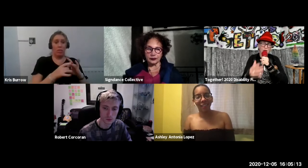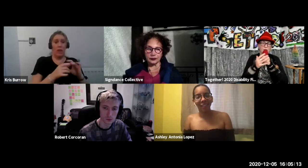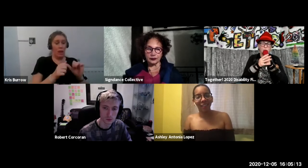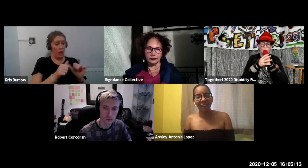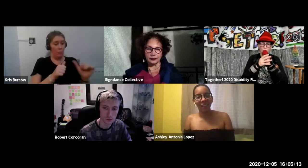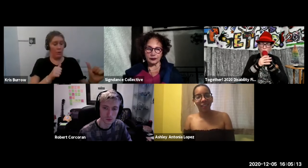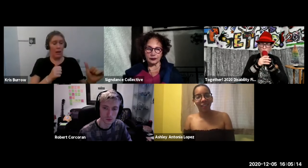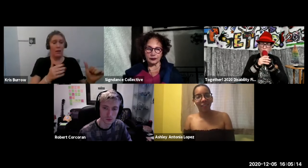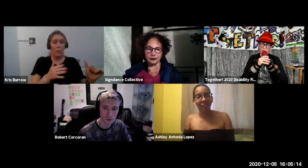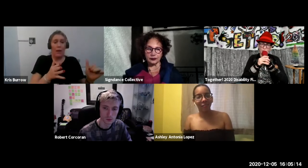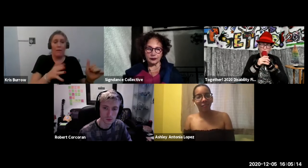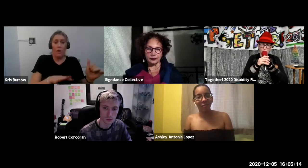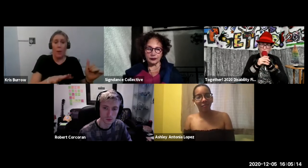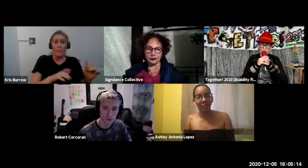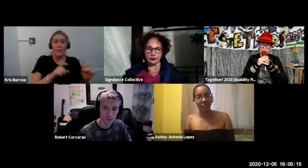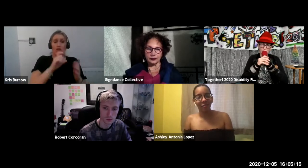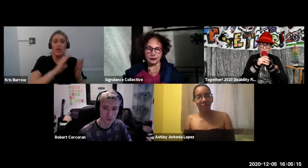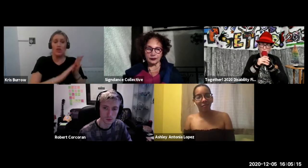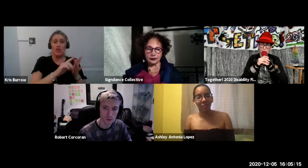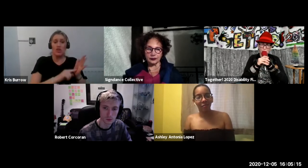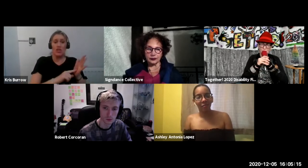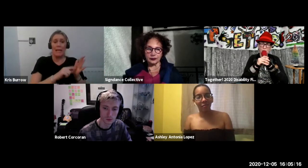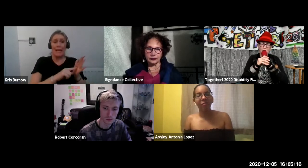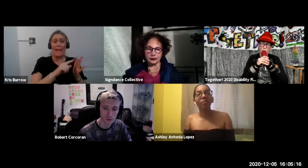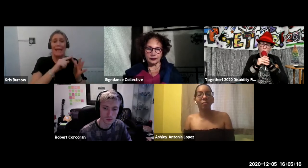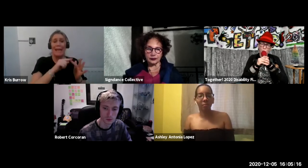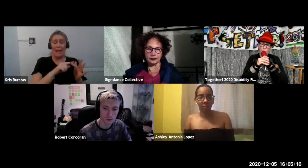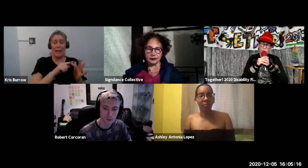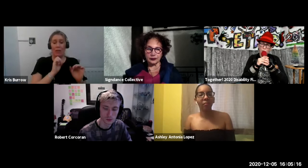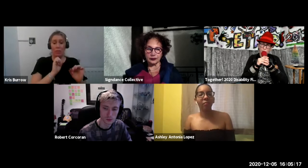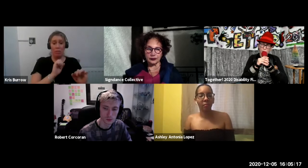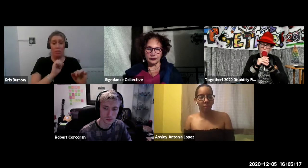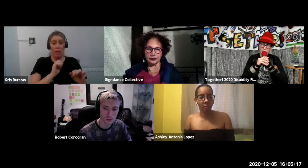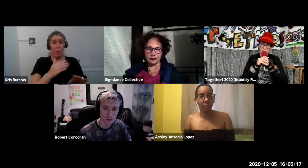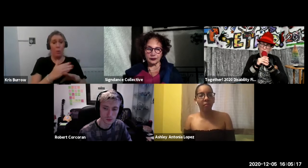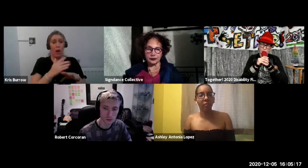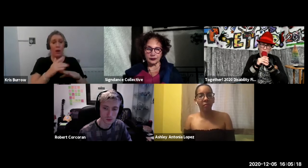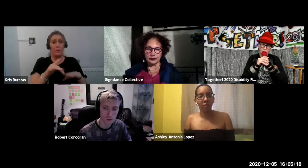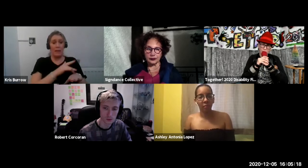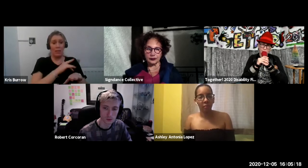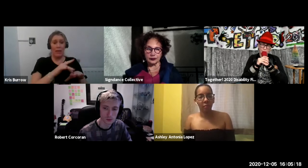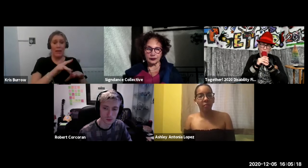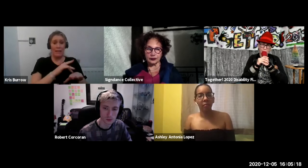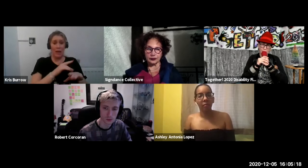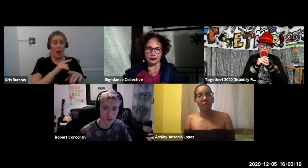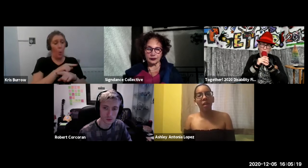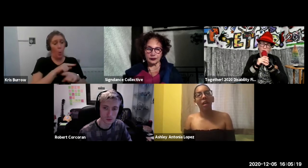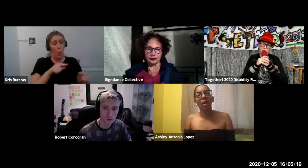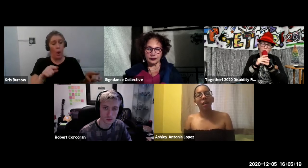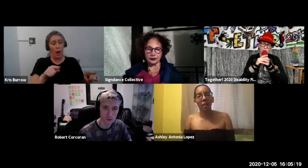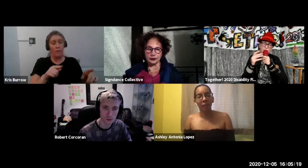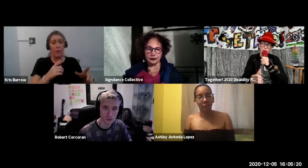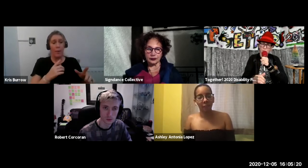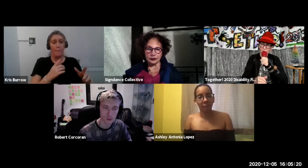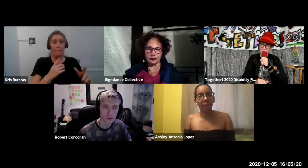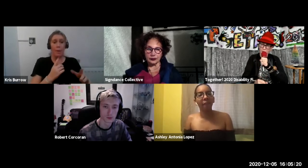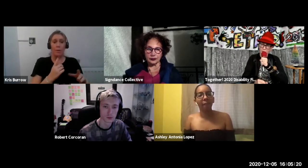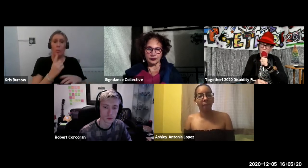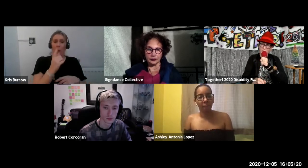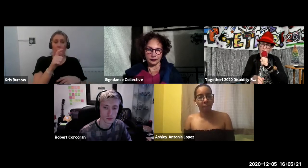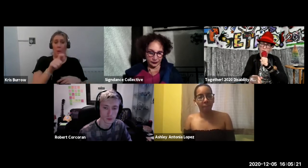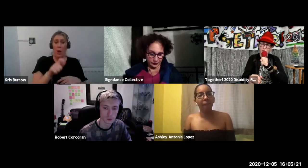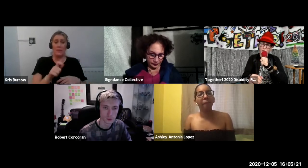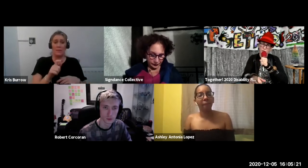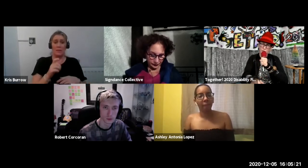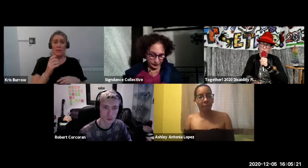difficulties. But all of their work is devised theatre. All but one of them are people of colour. And in fact, the other company